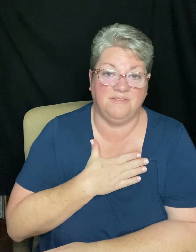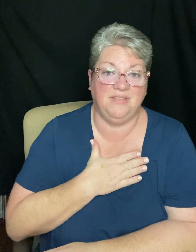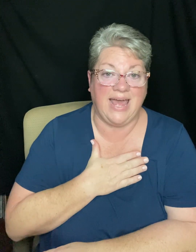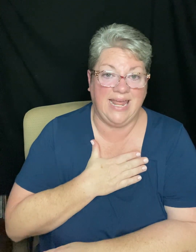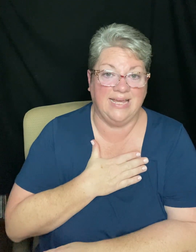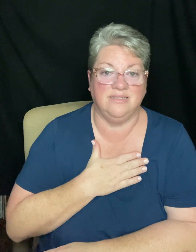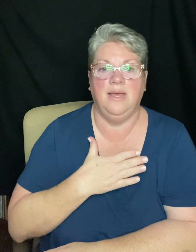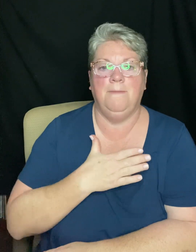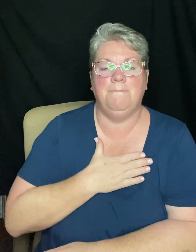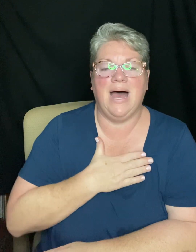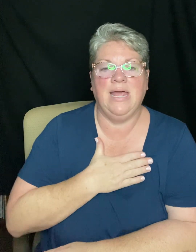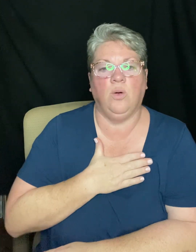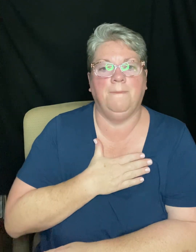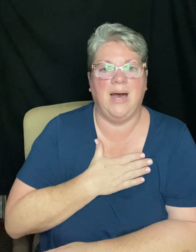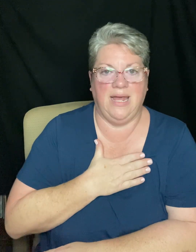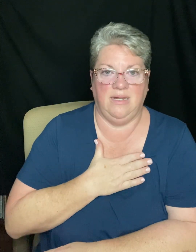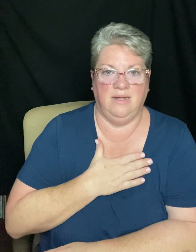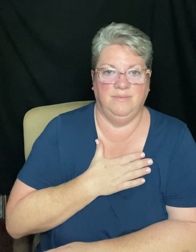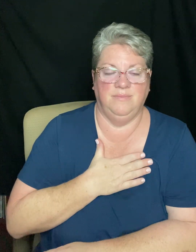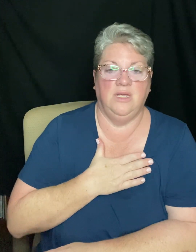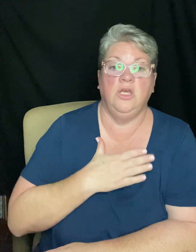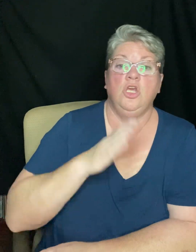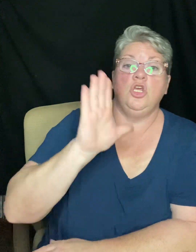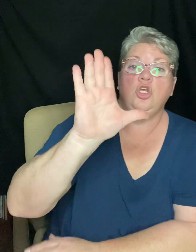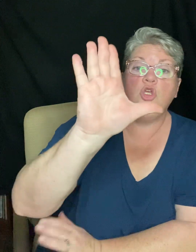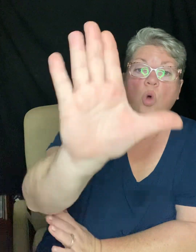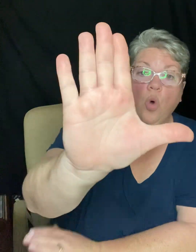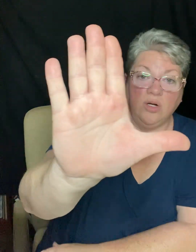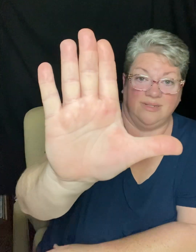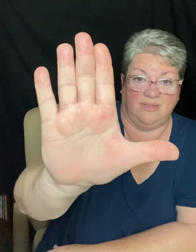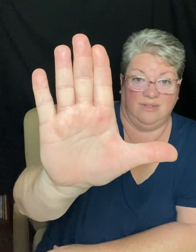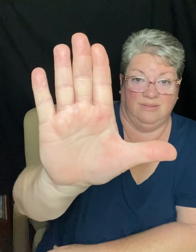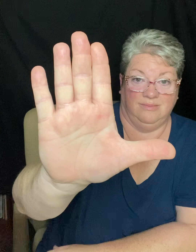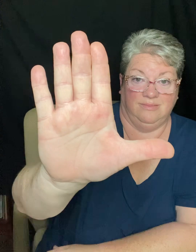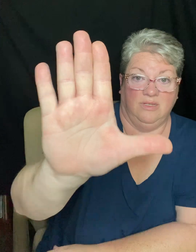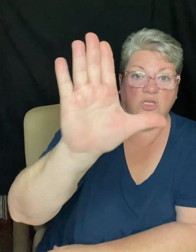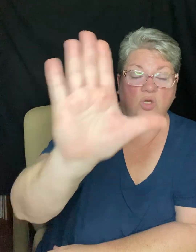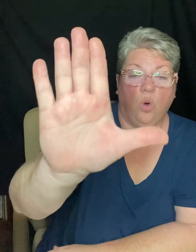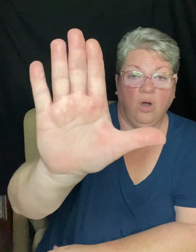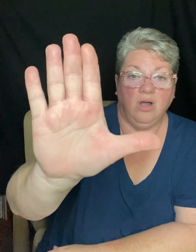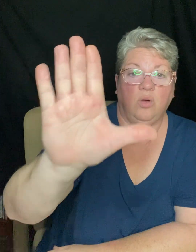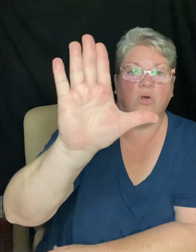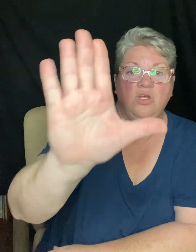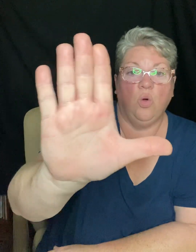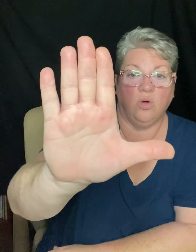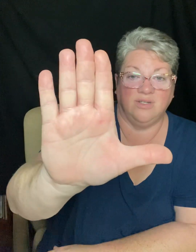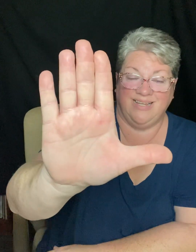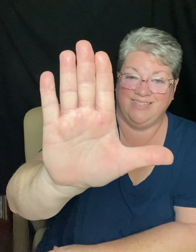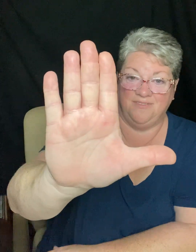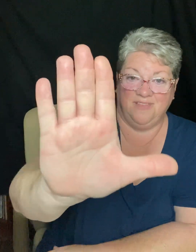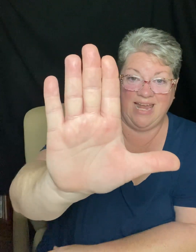flat hand. My or mine. Yours, your or yours, it's a flat